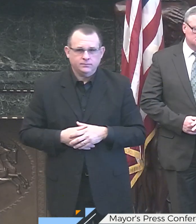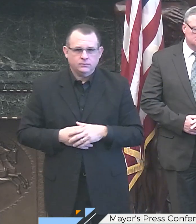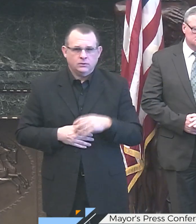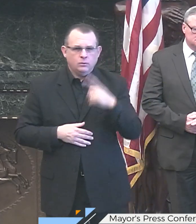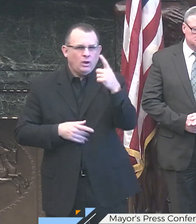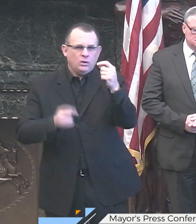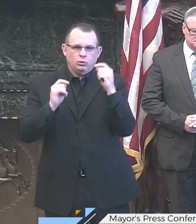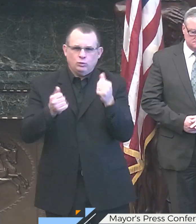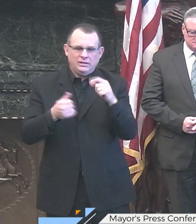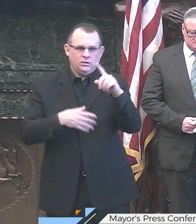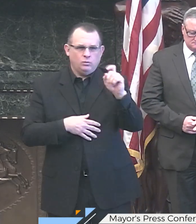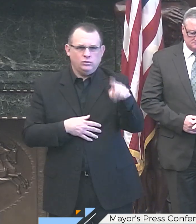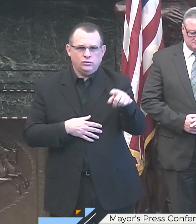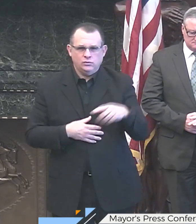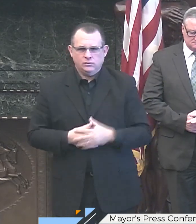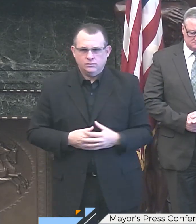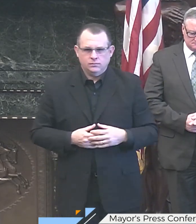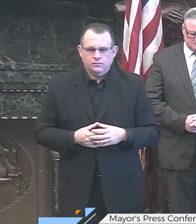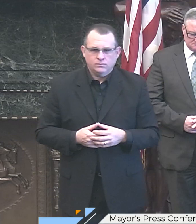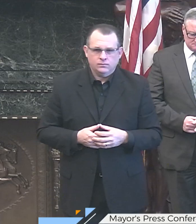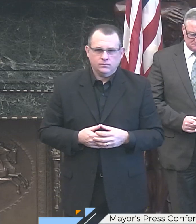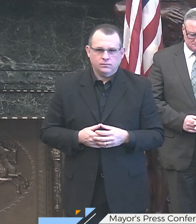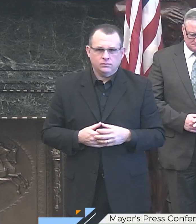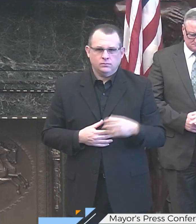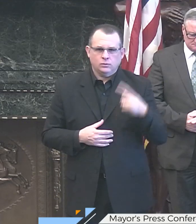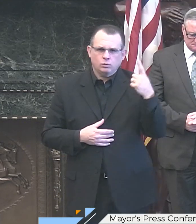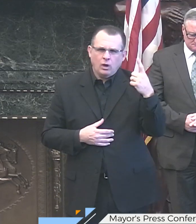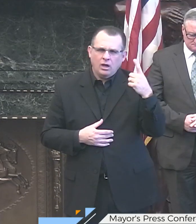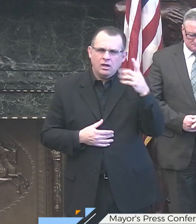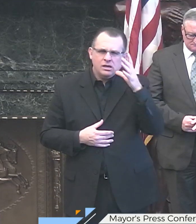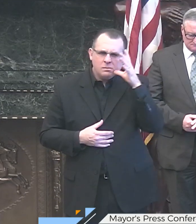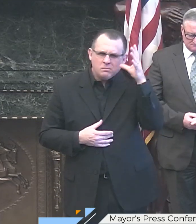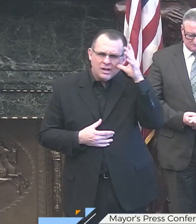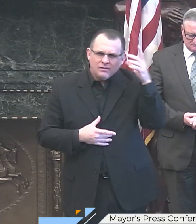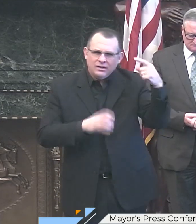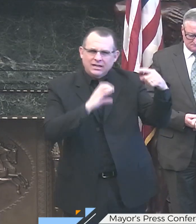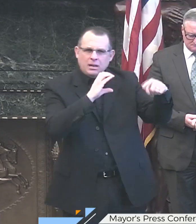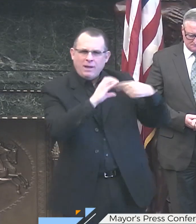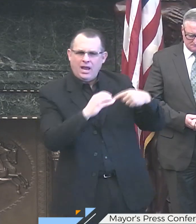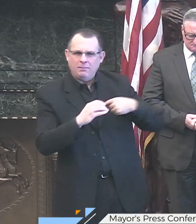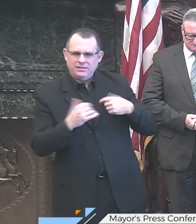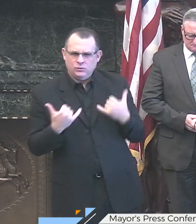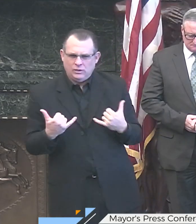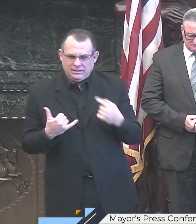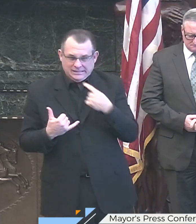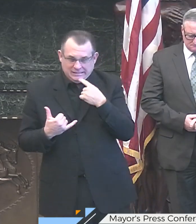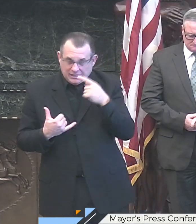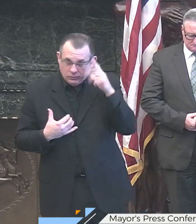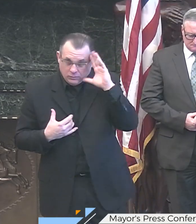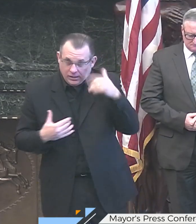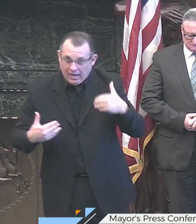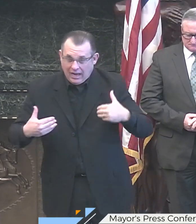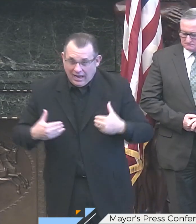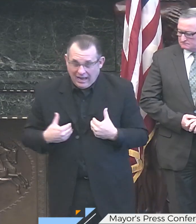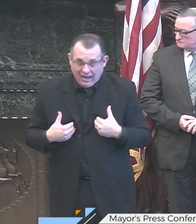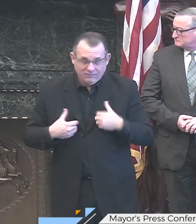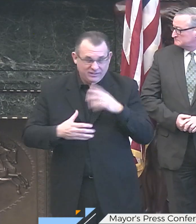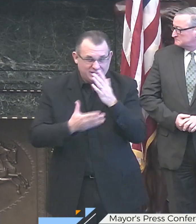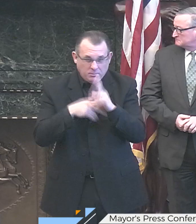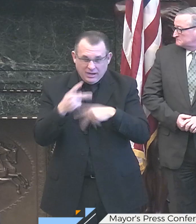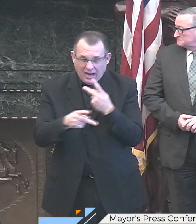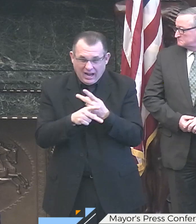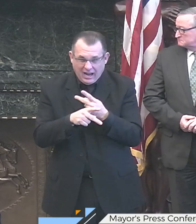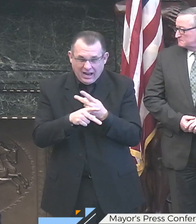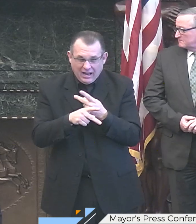computers. One of their parents emailed us today and asked, will there be some kind of social media filter on these computers that go to